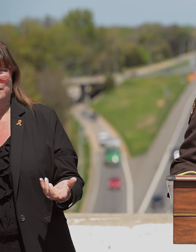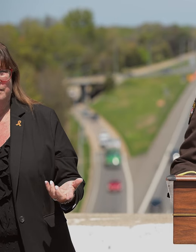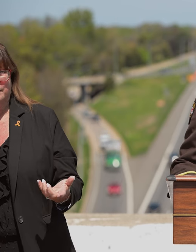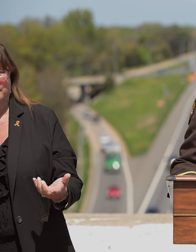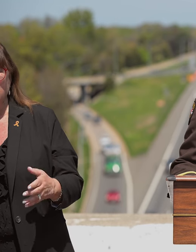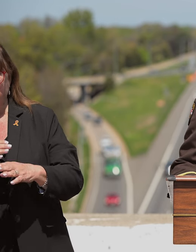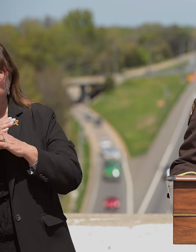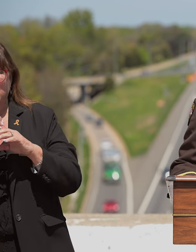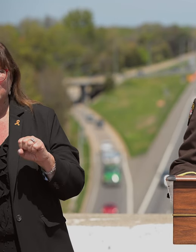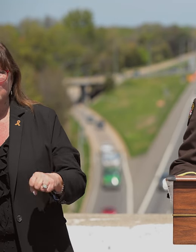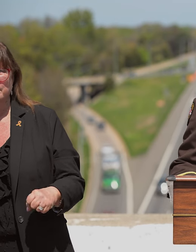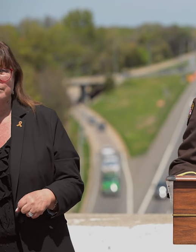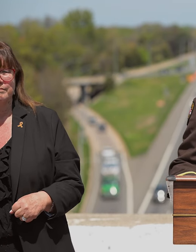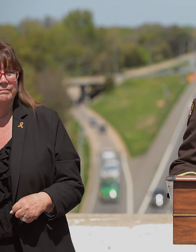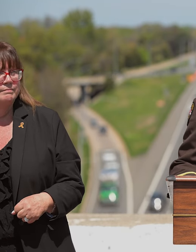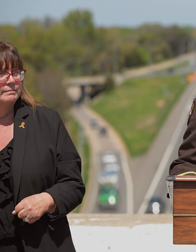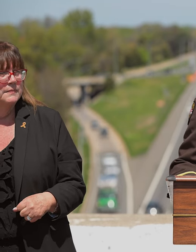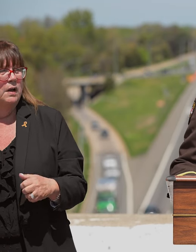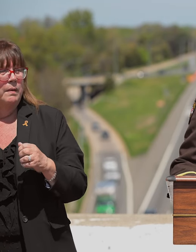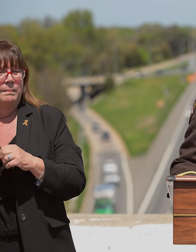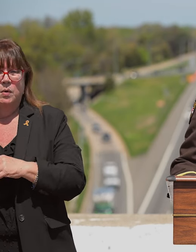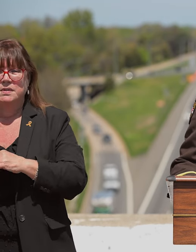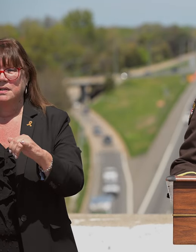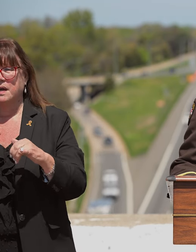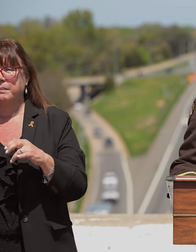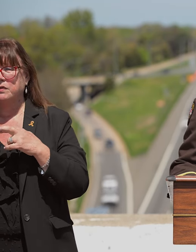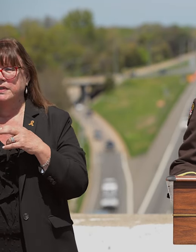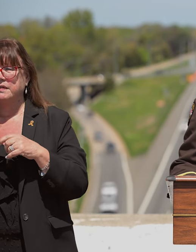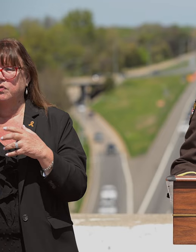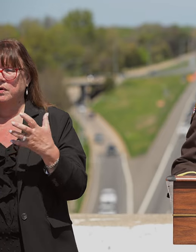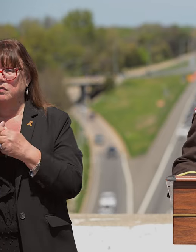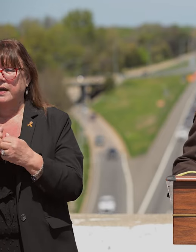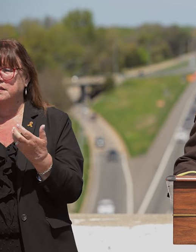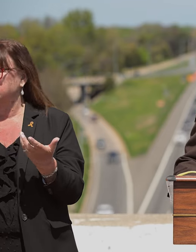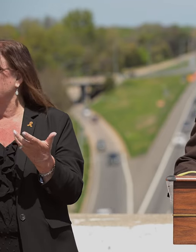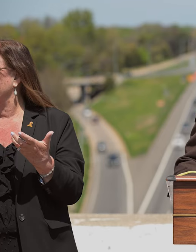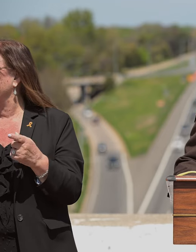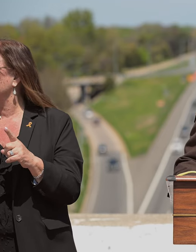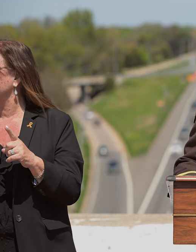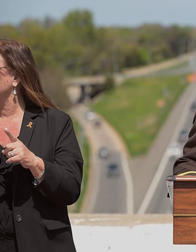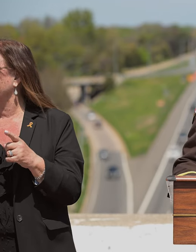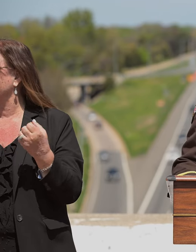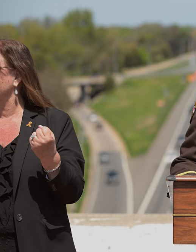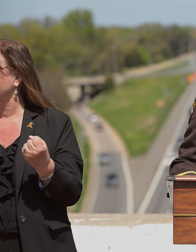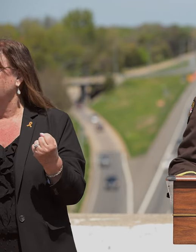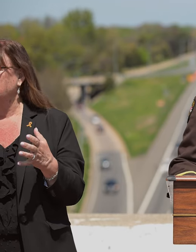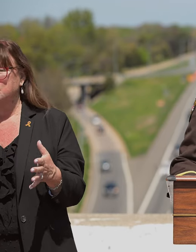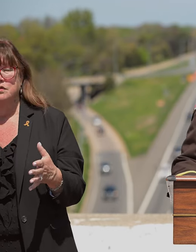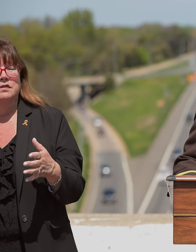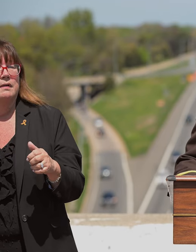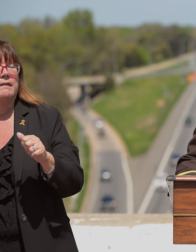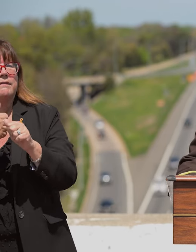They were preventable. The most common causes of work zone related crashes are distracted driving,